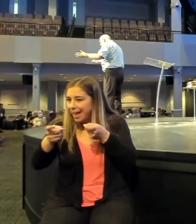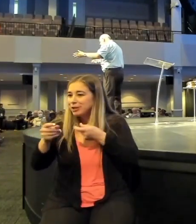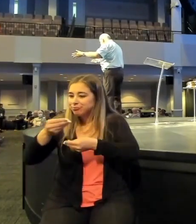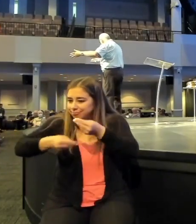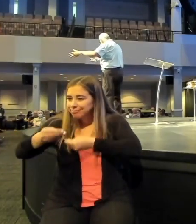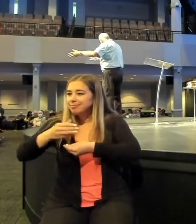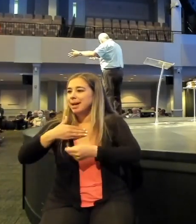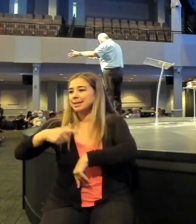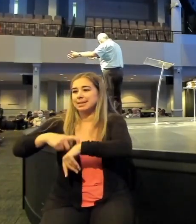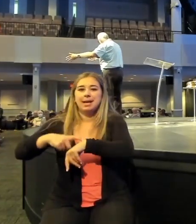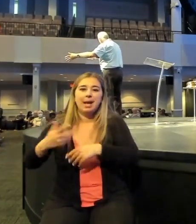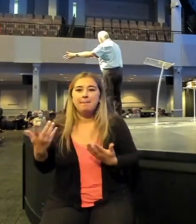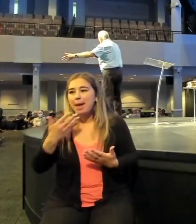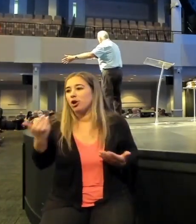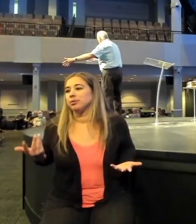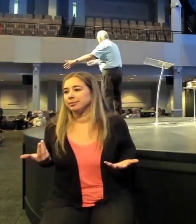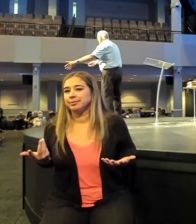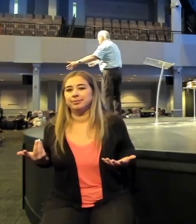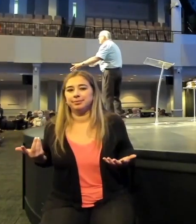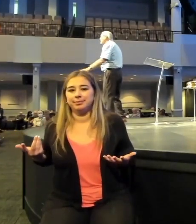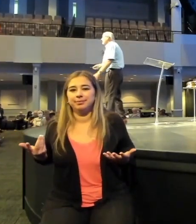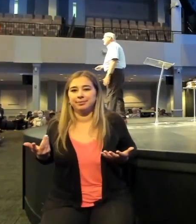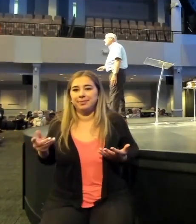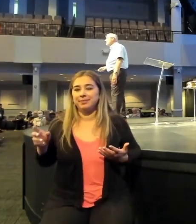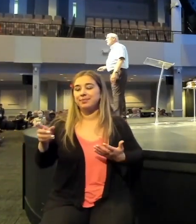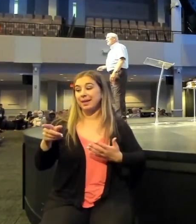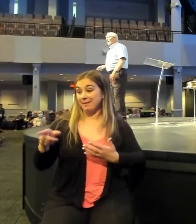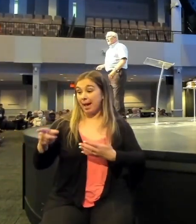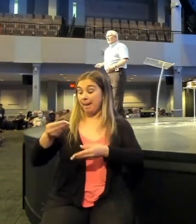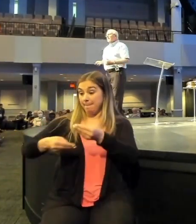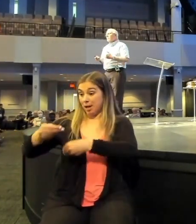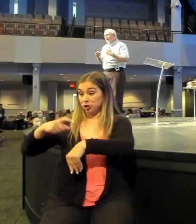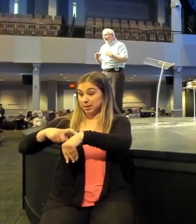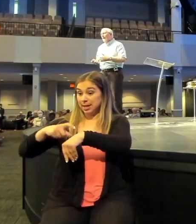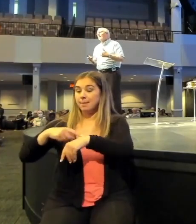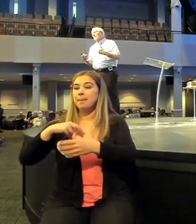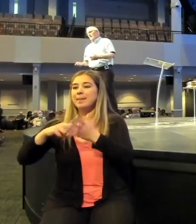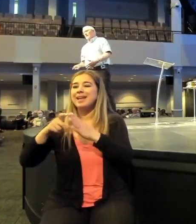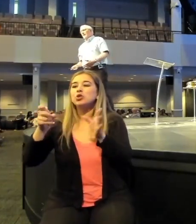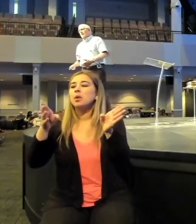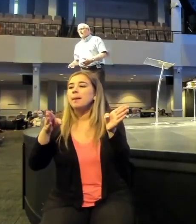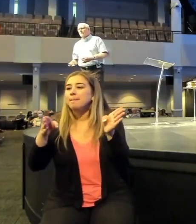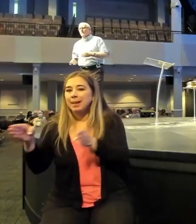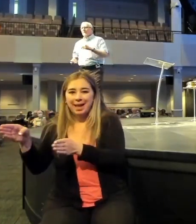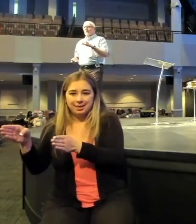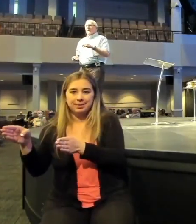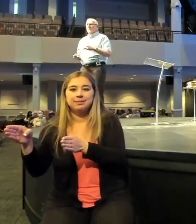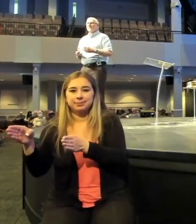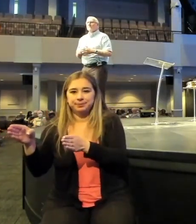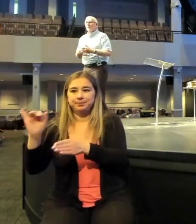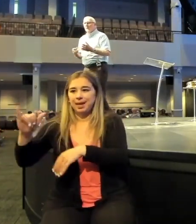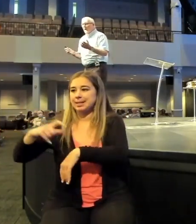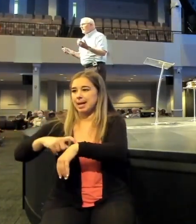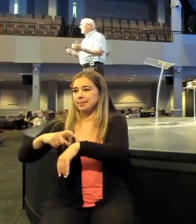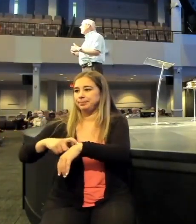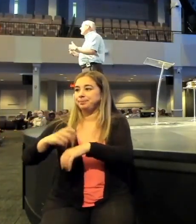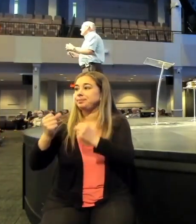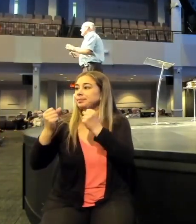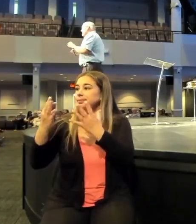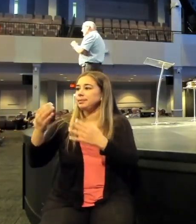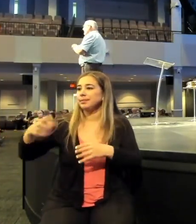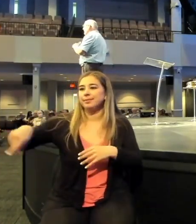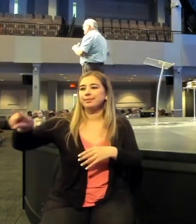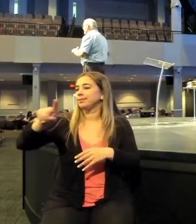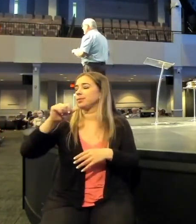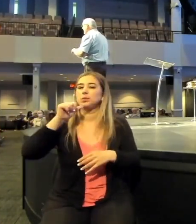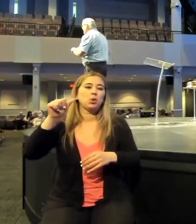gotta manage my time well, which means that I need a plan, okay? And this is where a lot of people miss